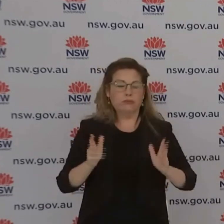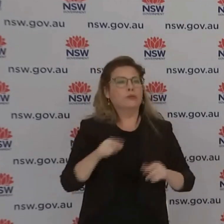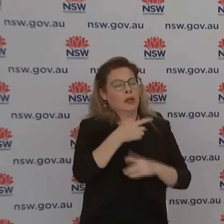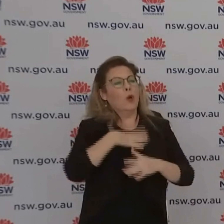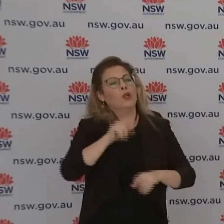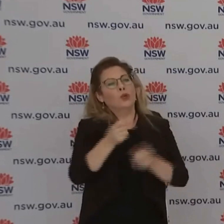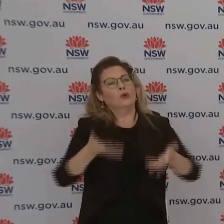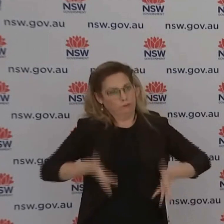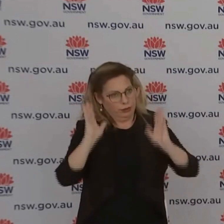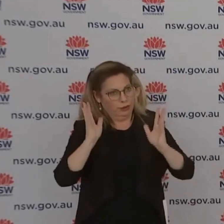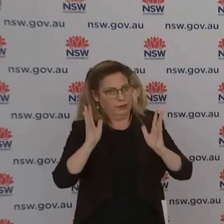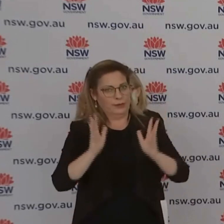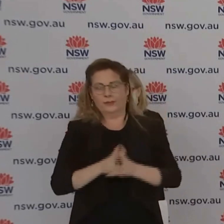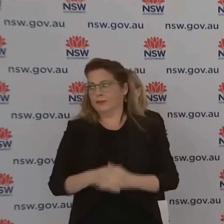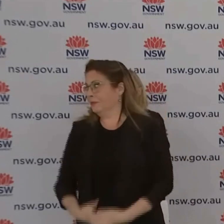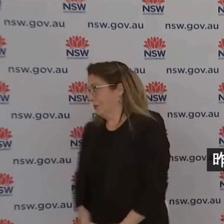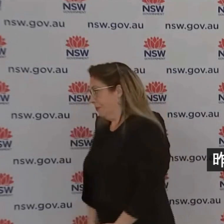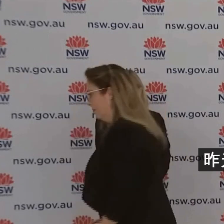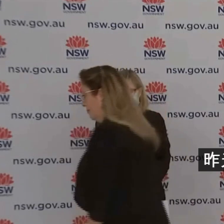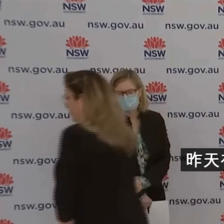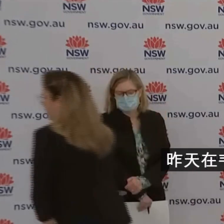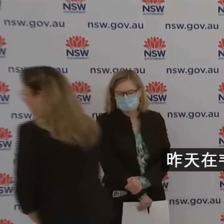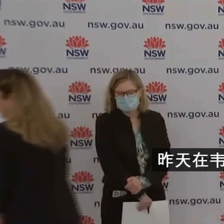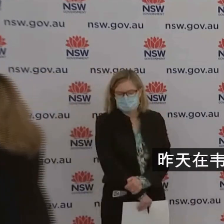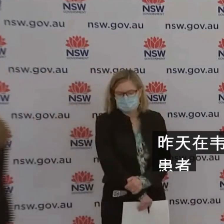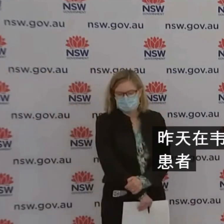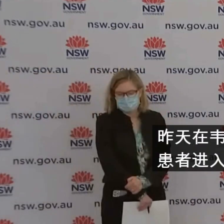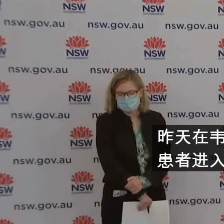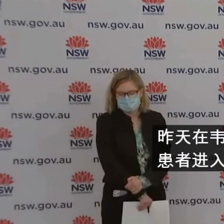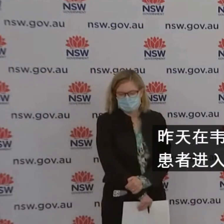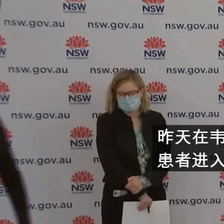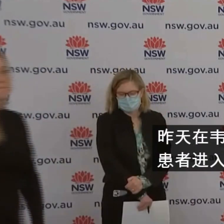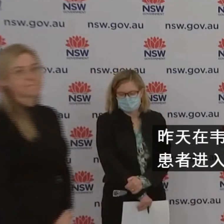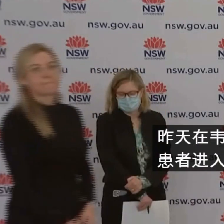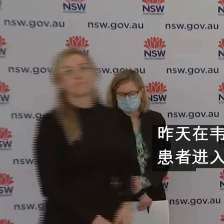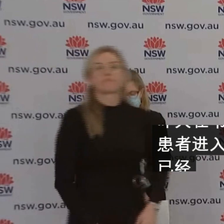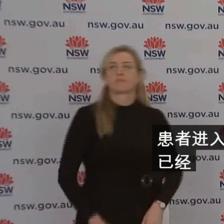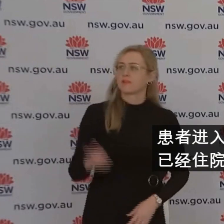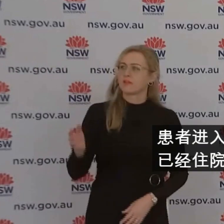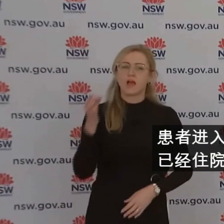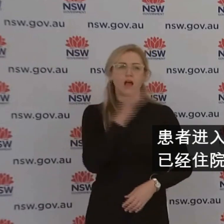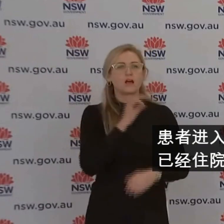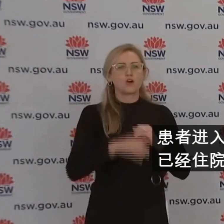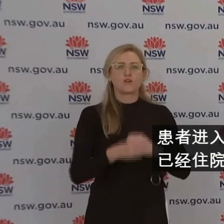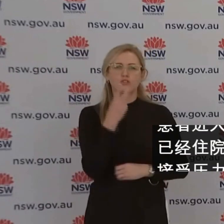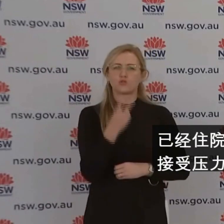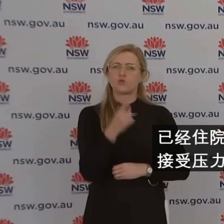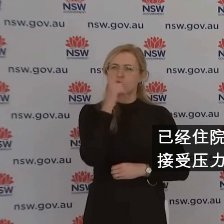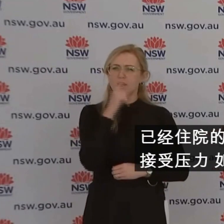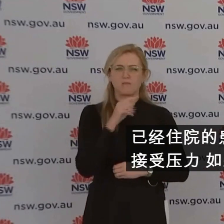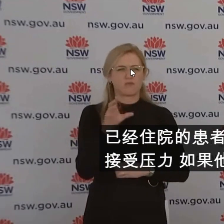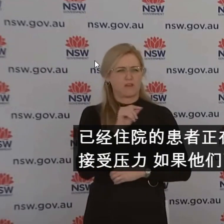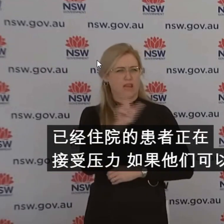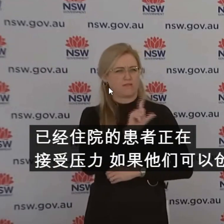Two deaths from the Liverpool hospital outbreak. Long waits at Westmead yesterday to get patients into hospital. We're hearing patients already in hospital some of